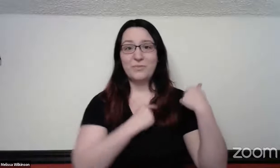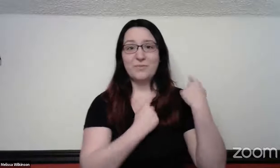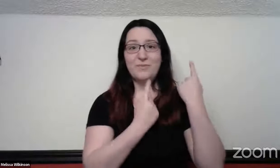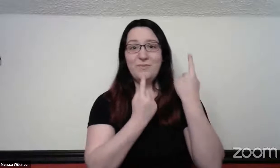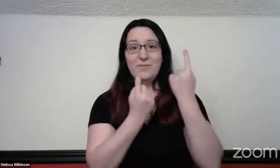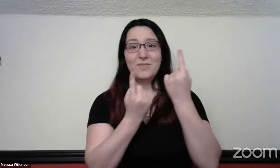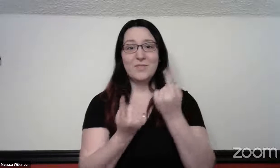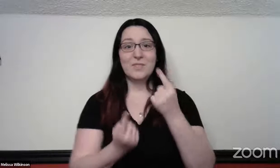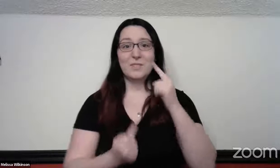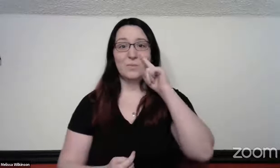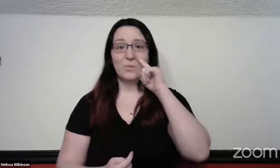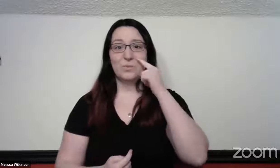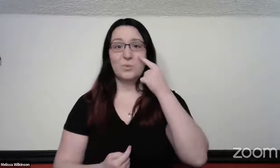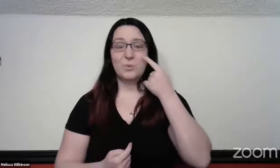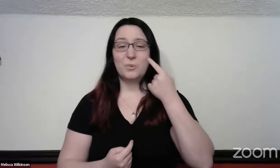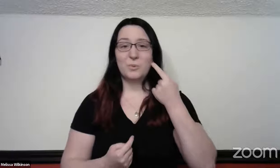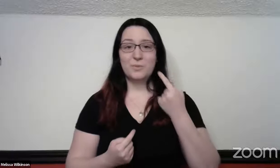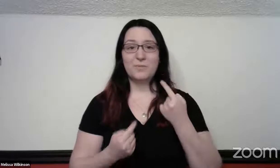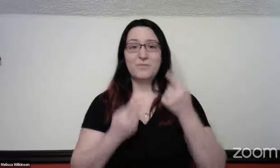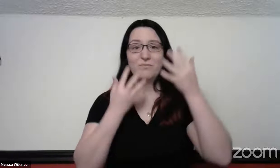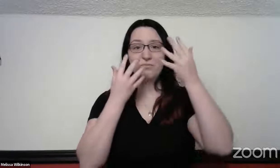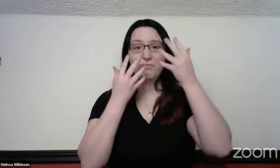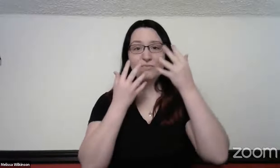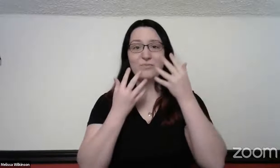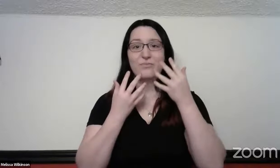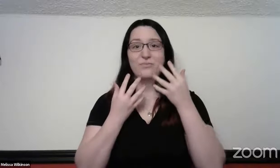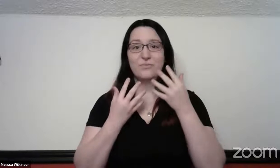carol. And then I wrote this COVID carol.